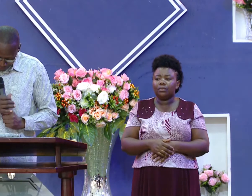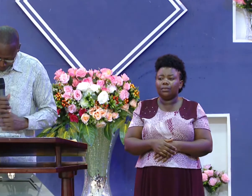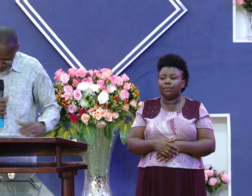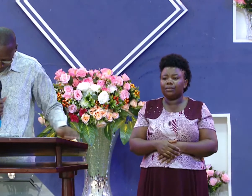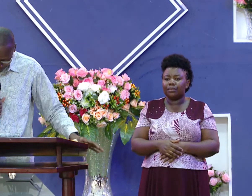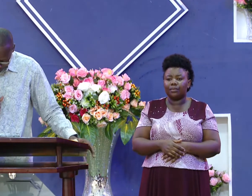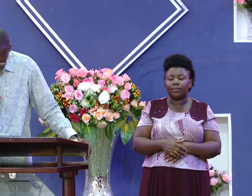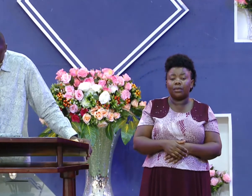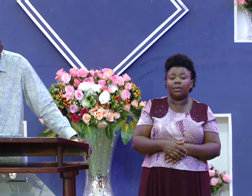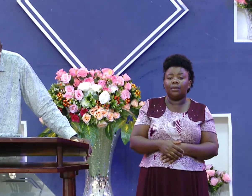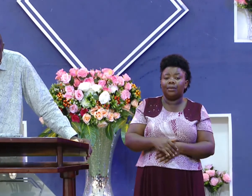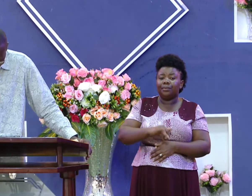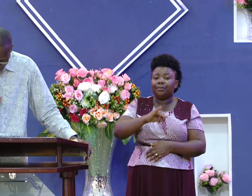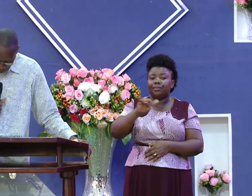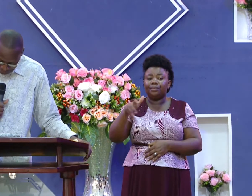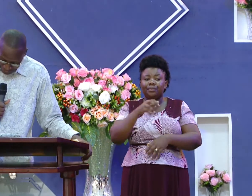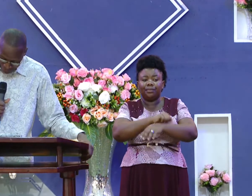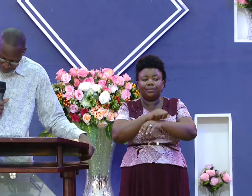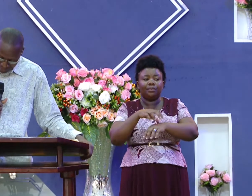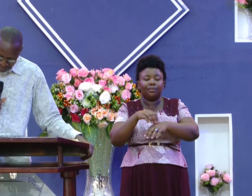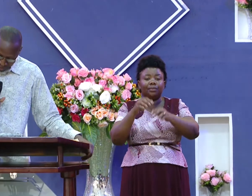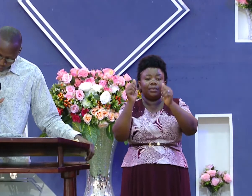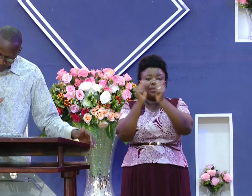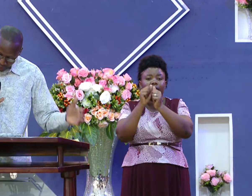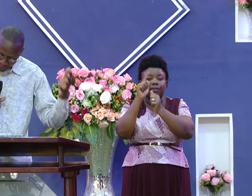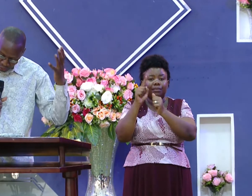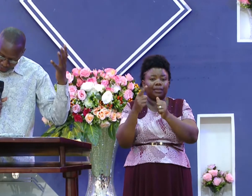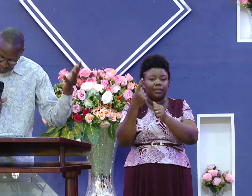being. Job